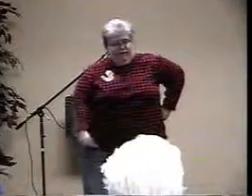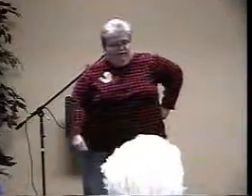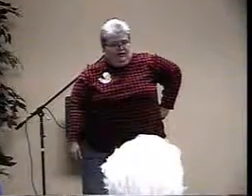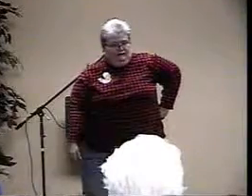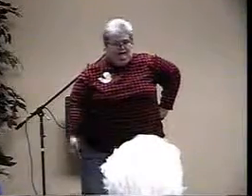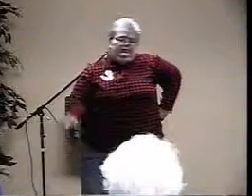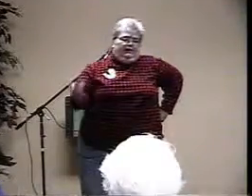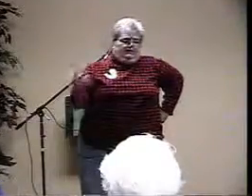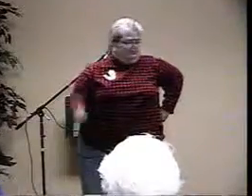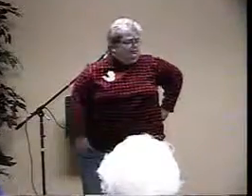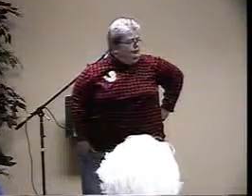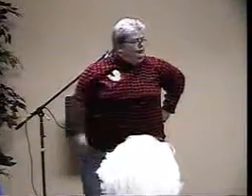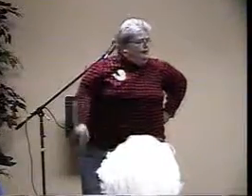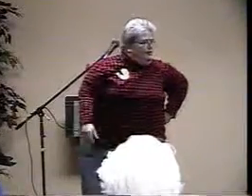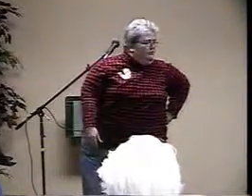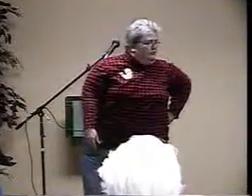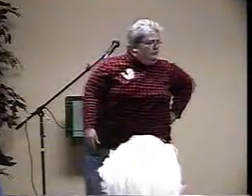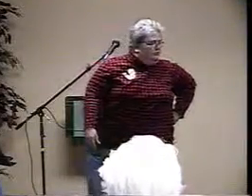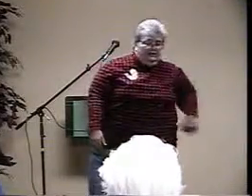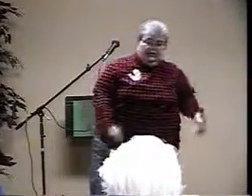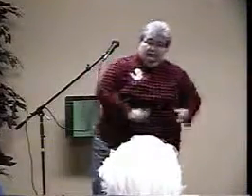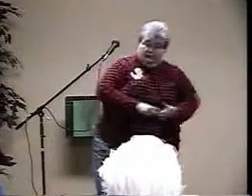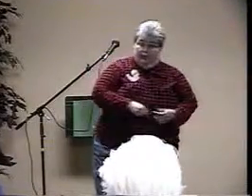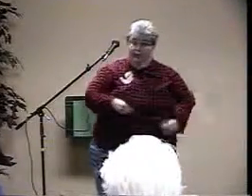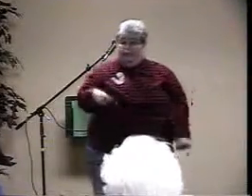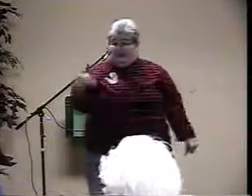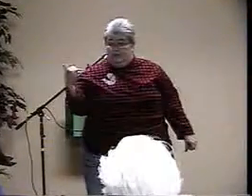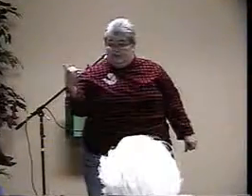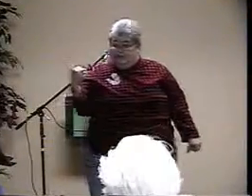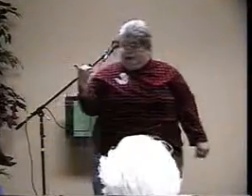to pay up, so what's a few more hours? So Po' Boy, he went away.